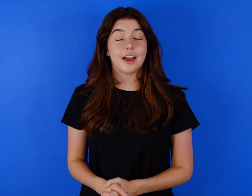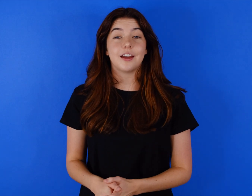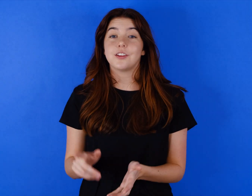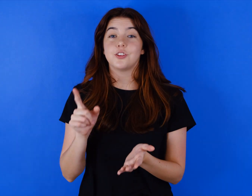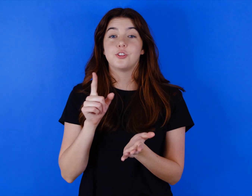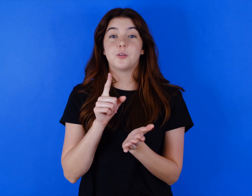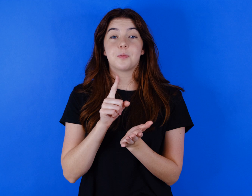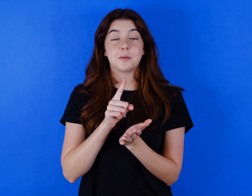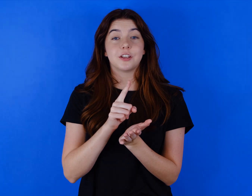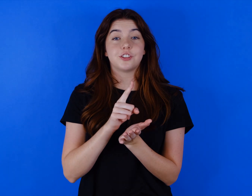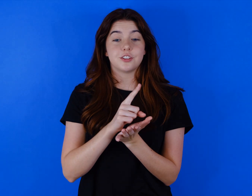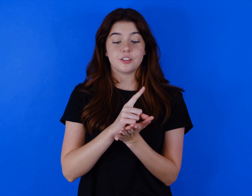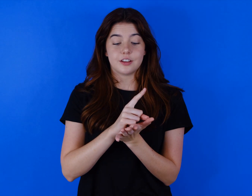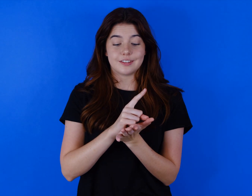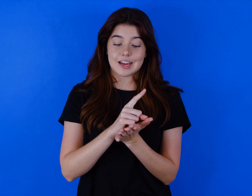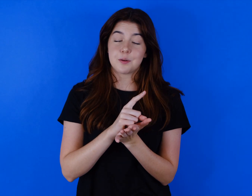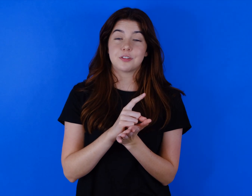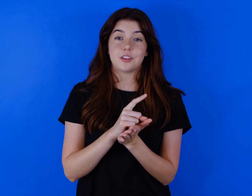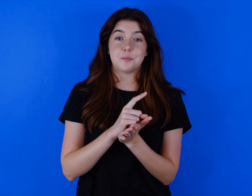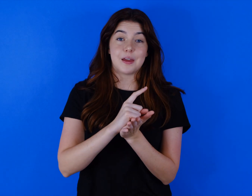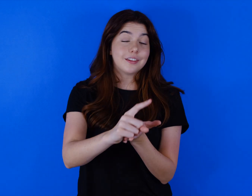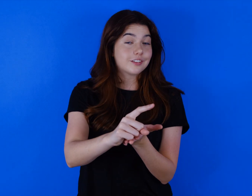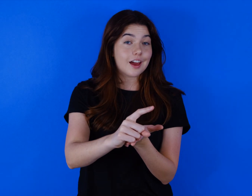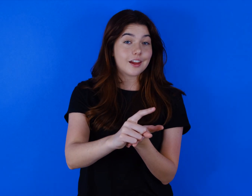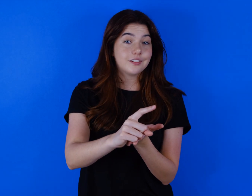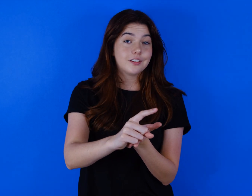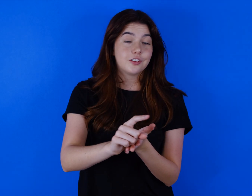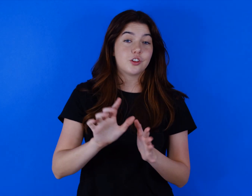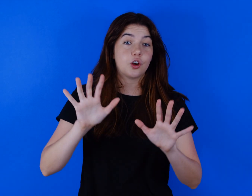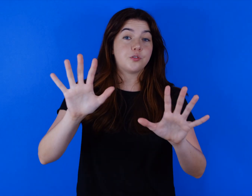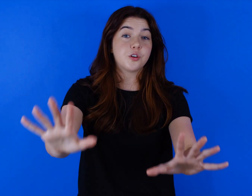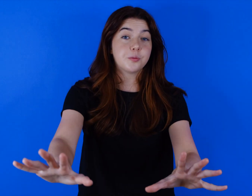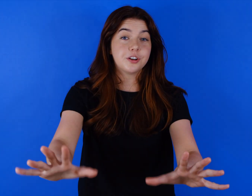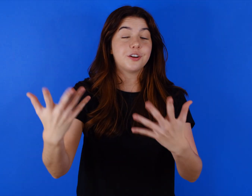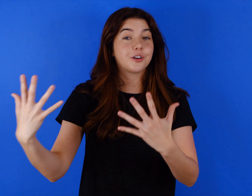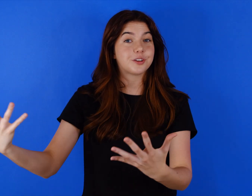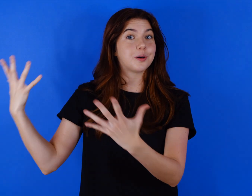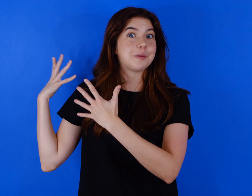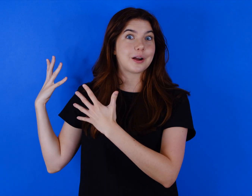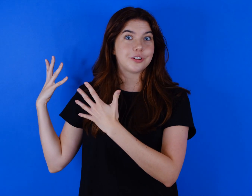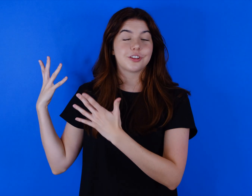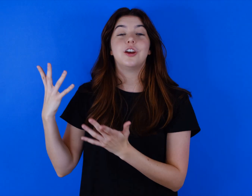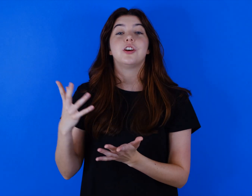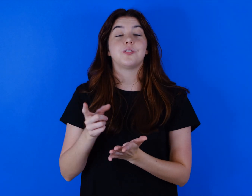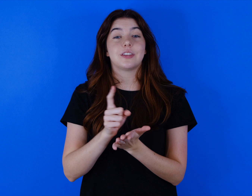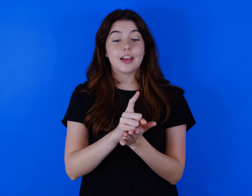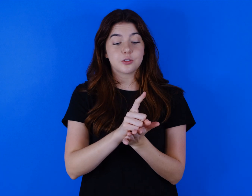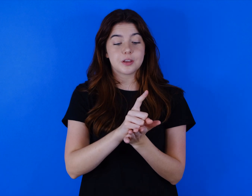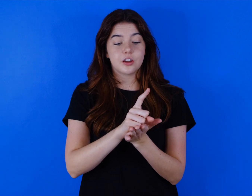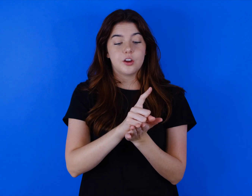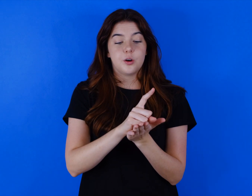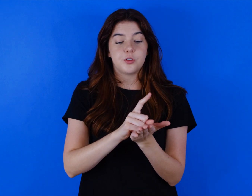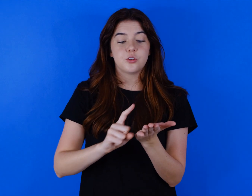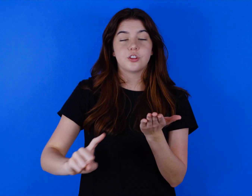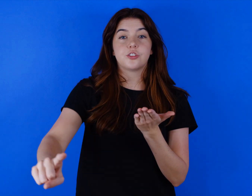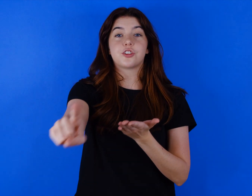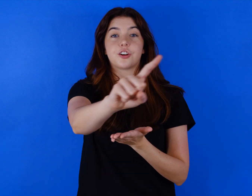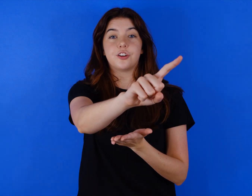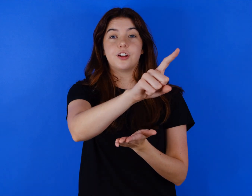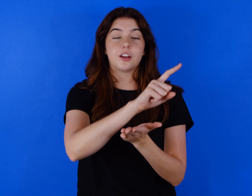that, you pretty much just adapt the base sign to go forward or to go backwards. So if it's next week, we do a little circle and it goes